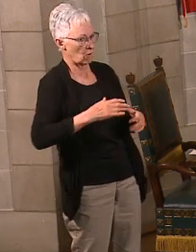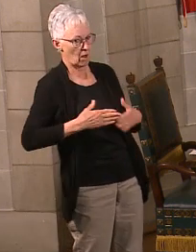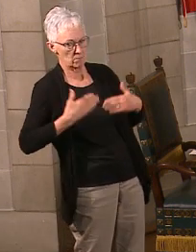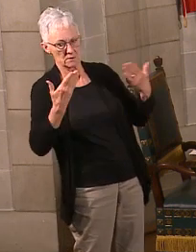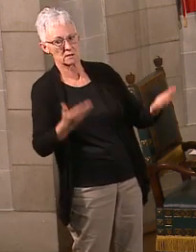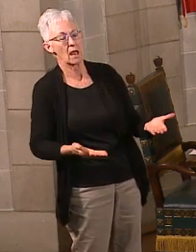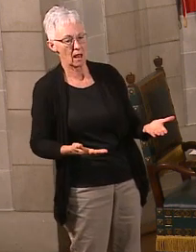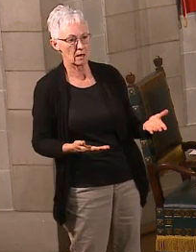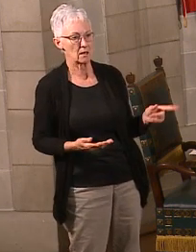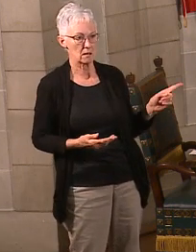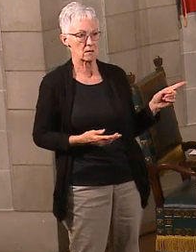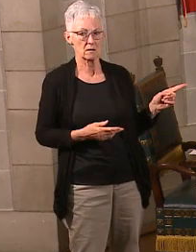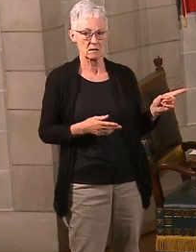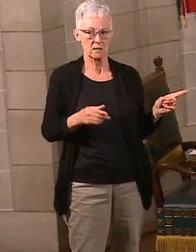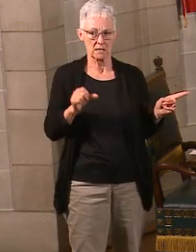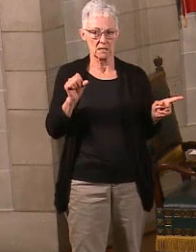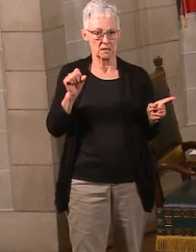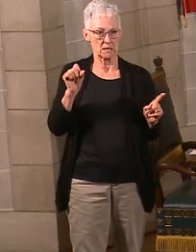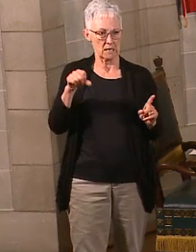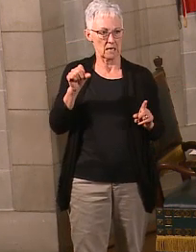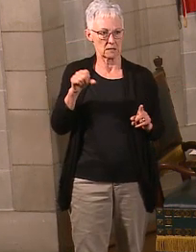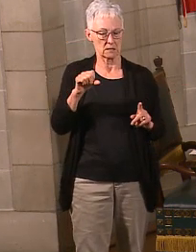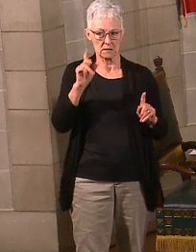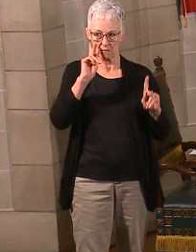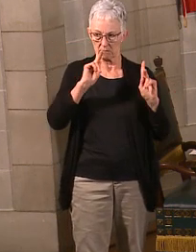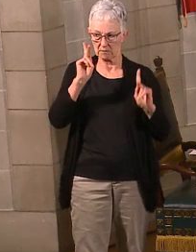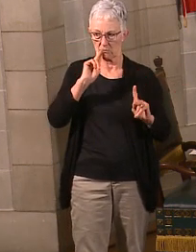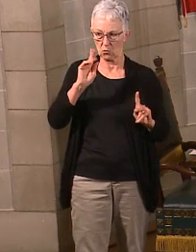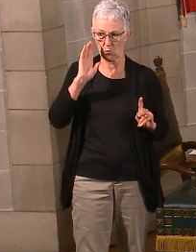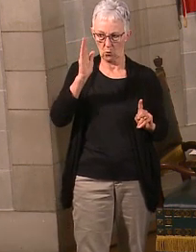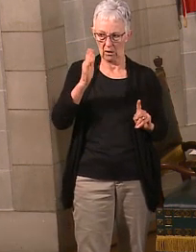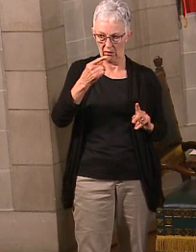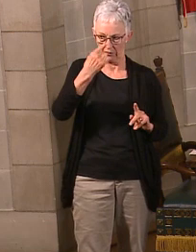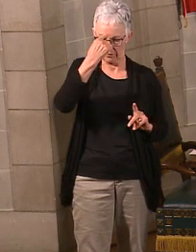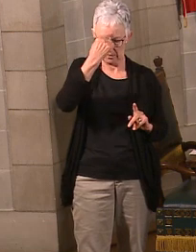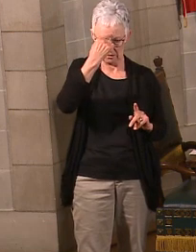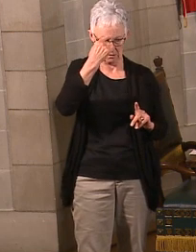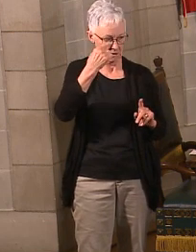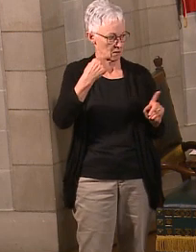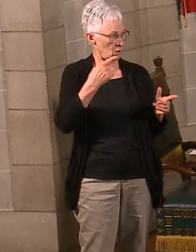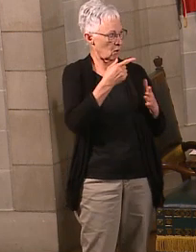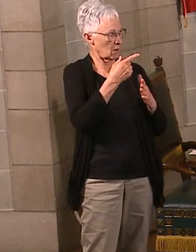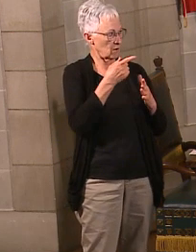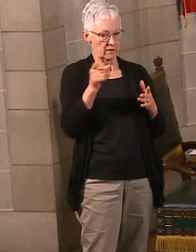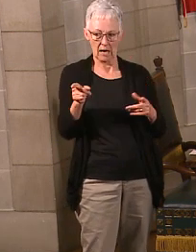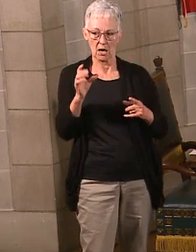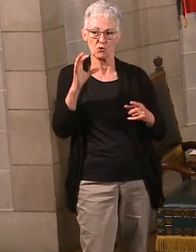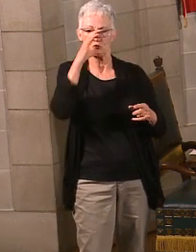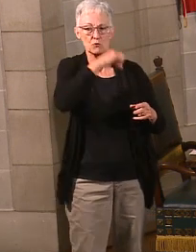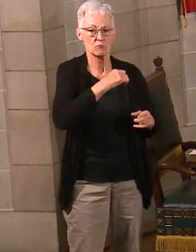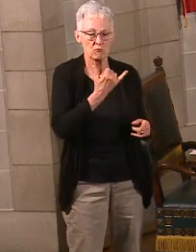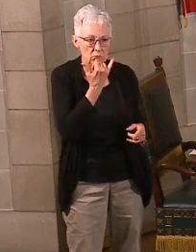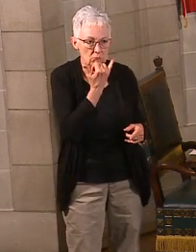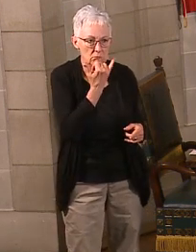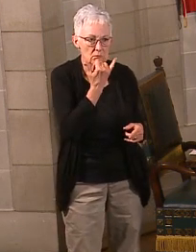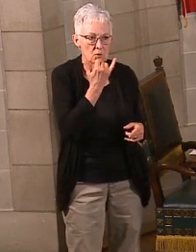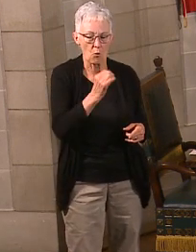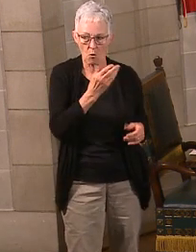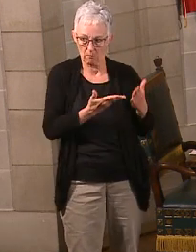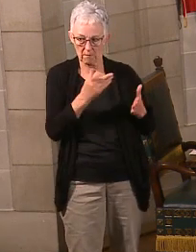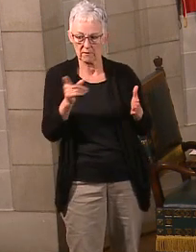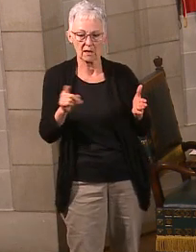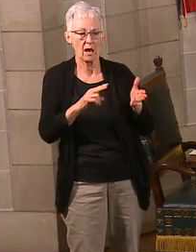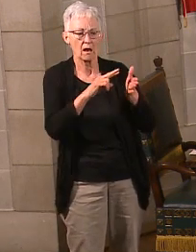unfortunately, people will read more into them, or they will make assumptions about what we're saying, or they may read it exactly